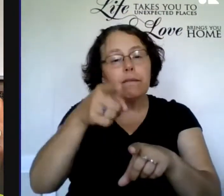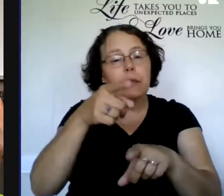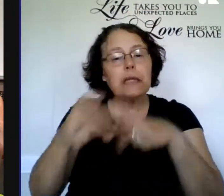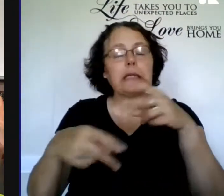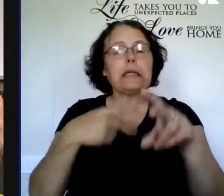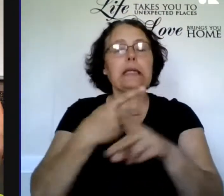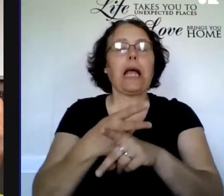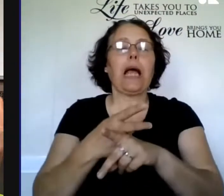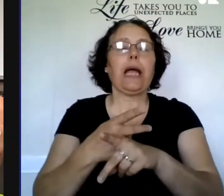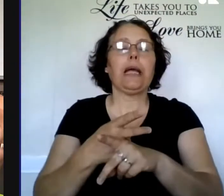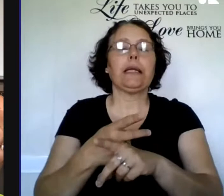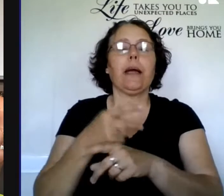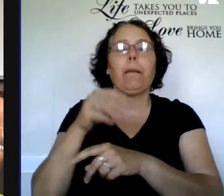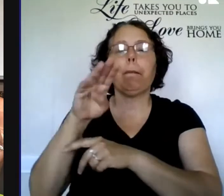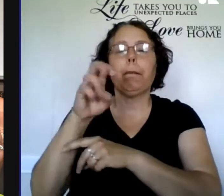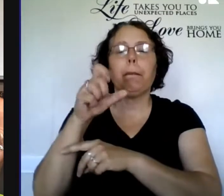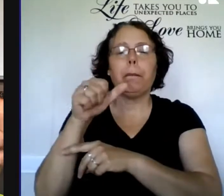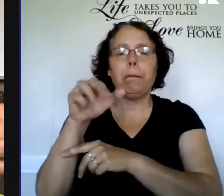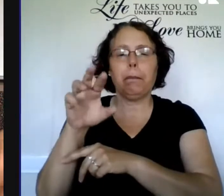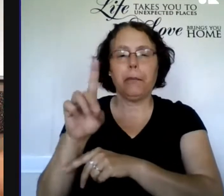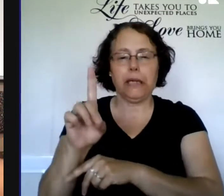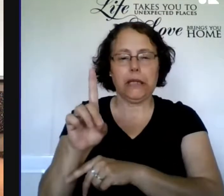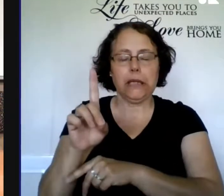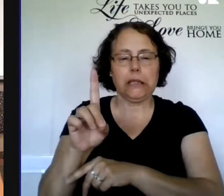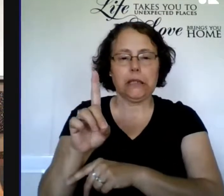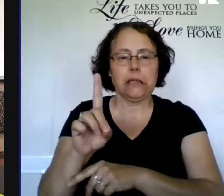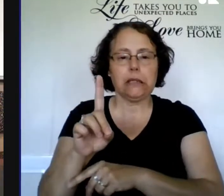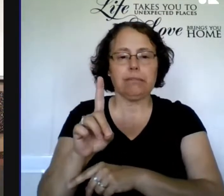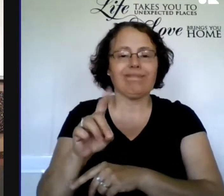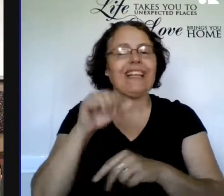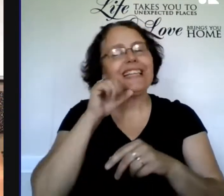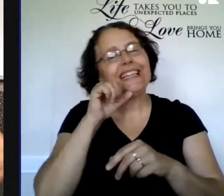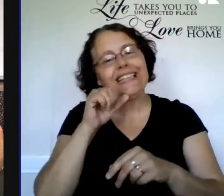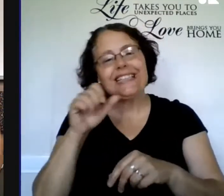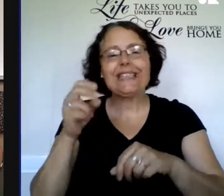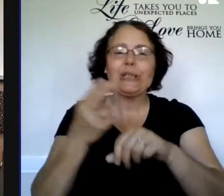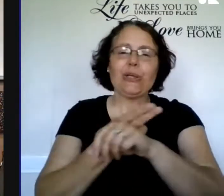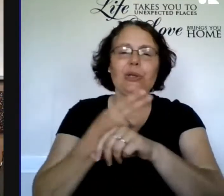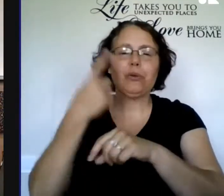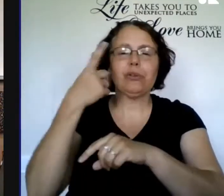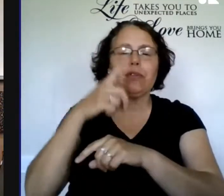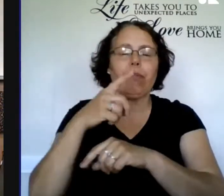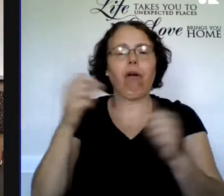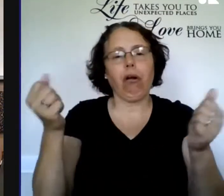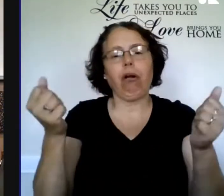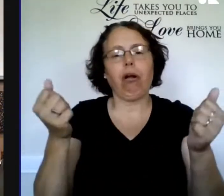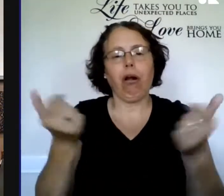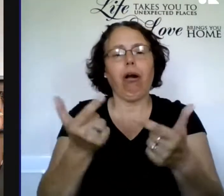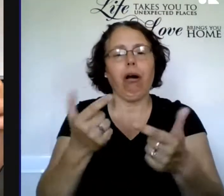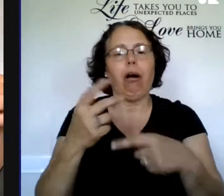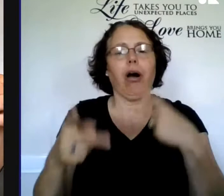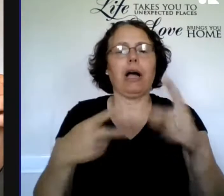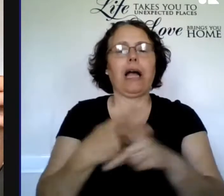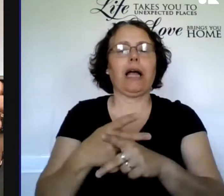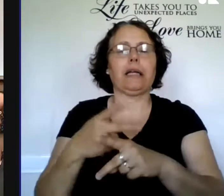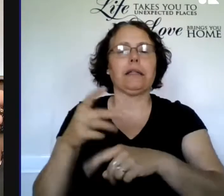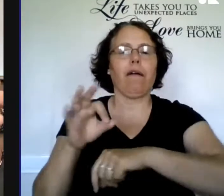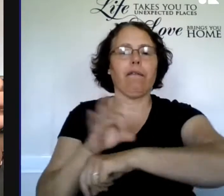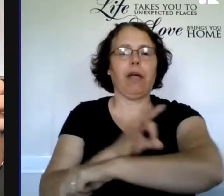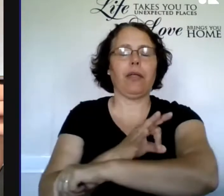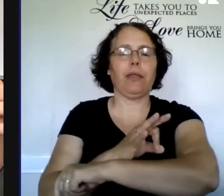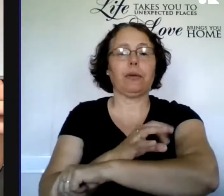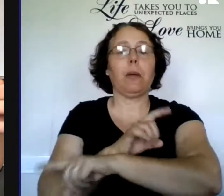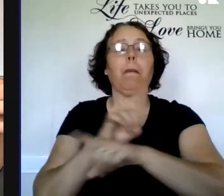beads. This doesn't stick on all kinds of feathers, but if you had these at home, you might be able to stick them